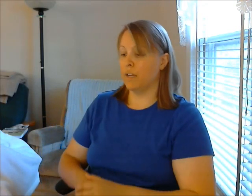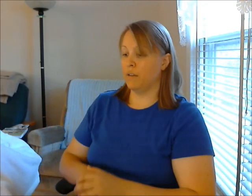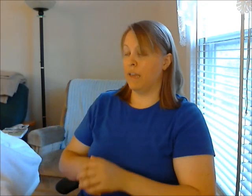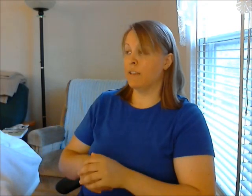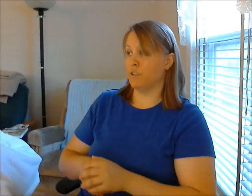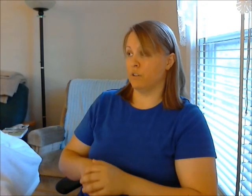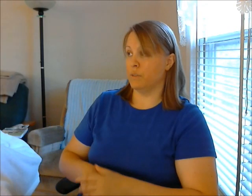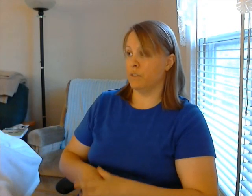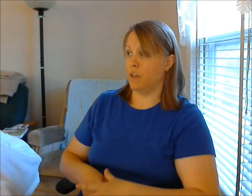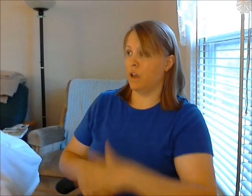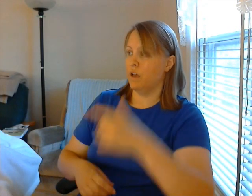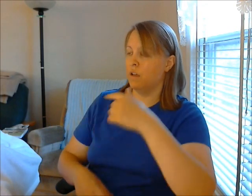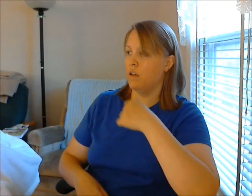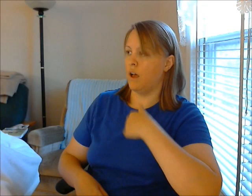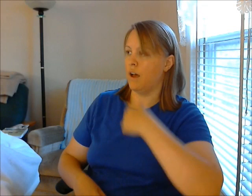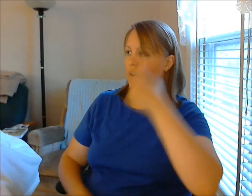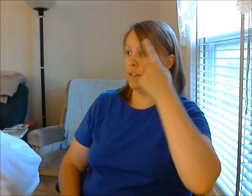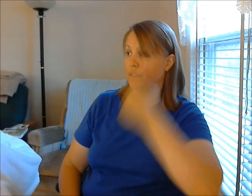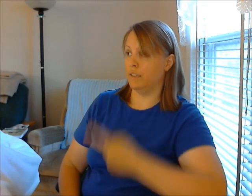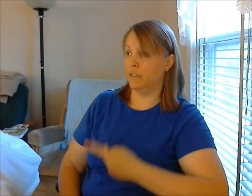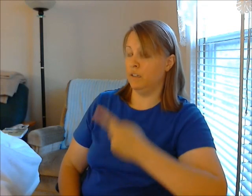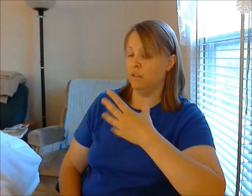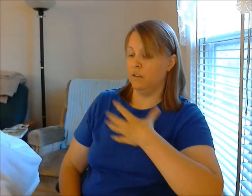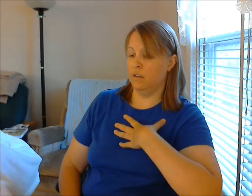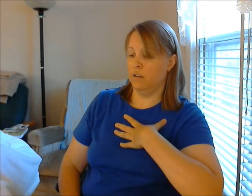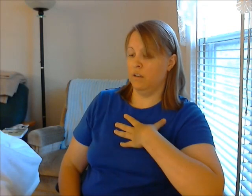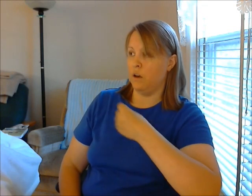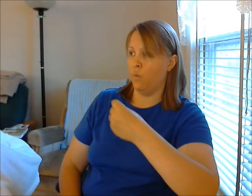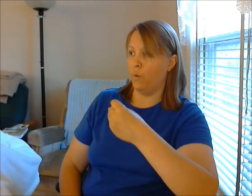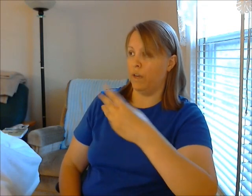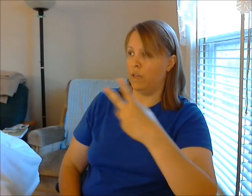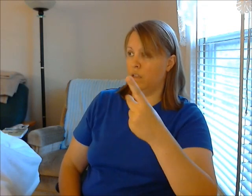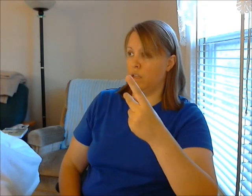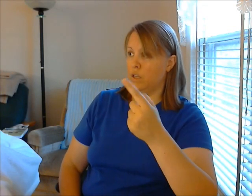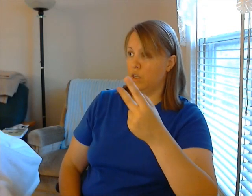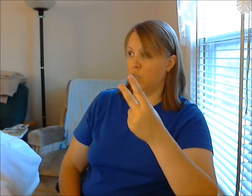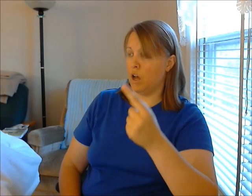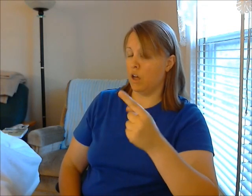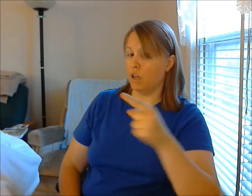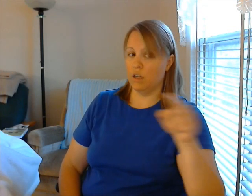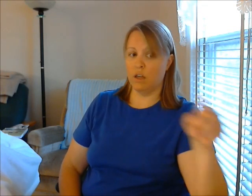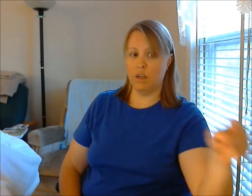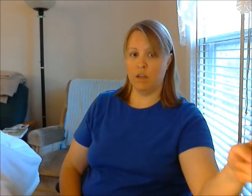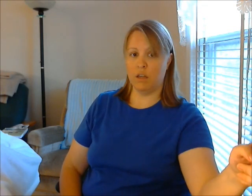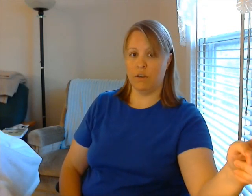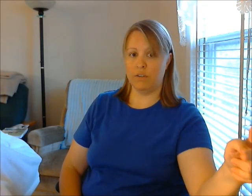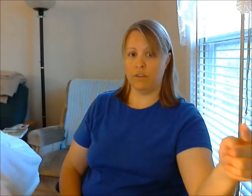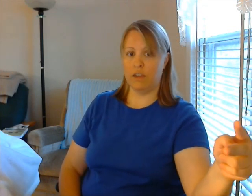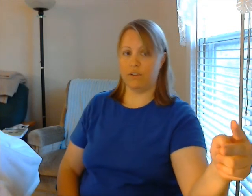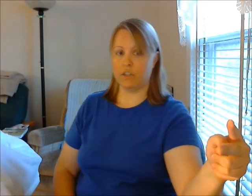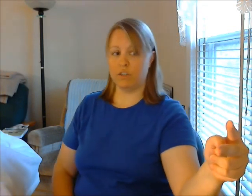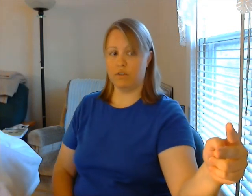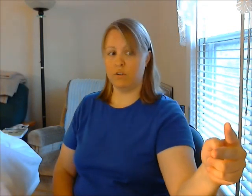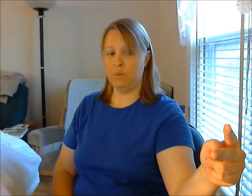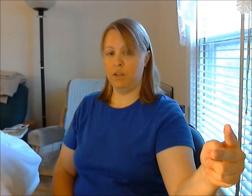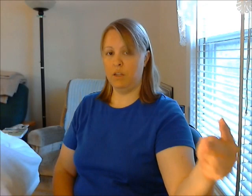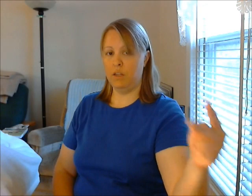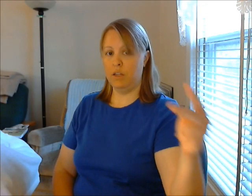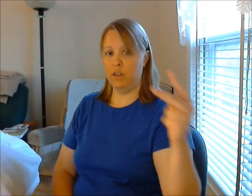I answer, I'm gonna say, I see a white dog. And see that directional verb?